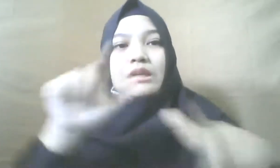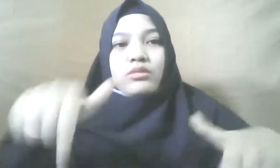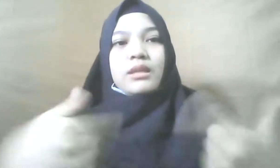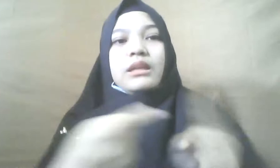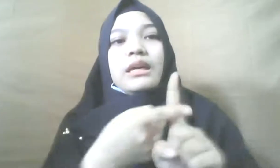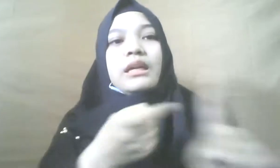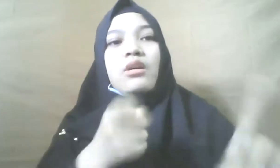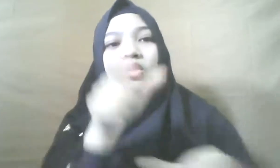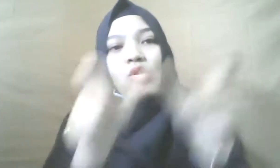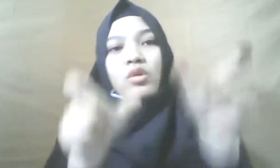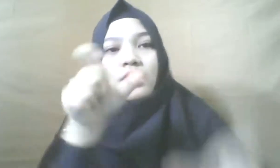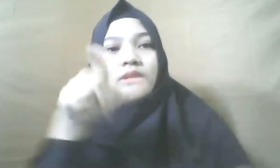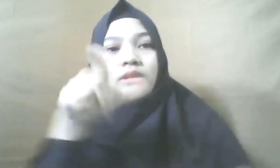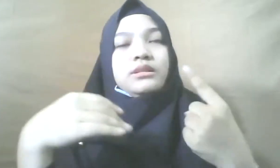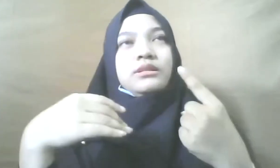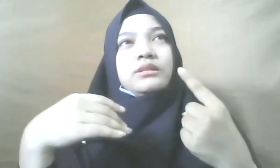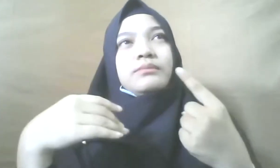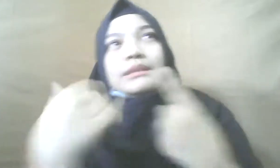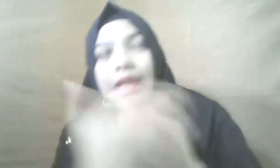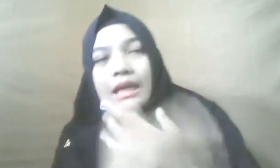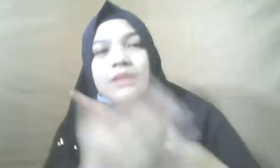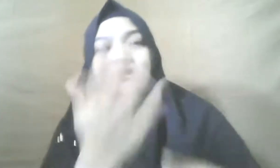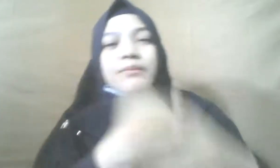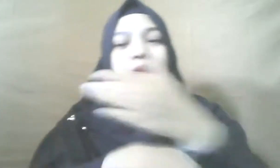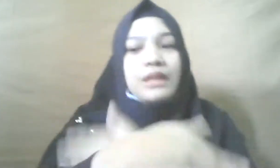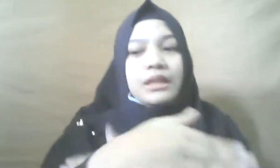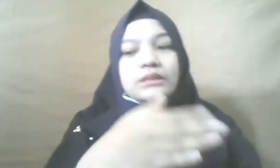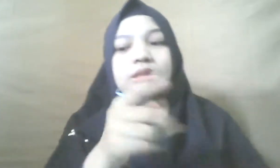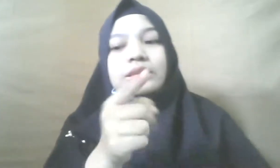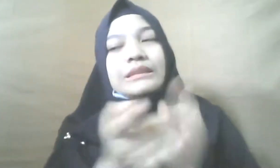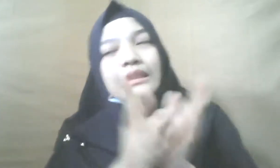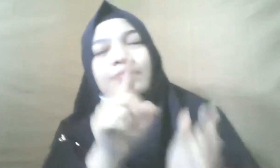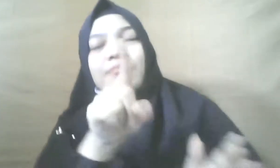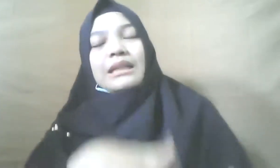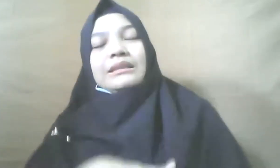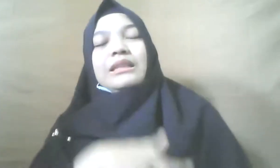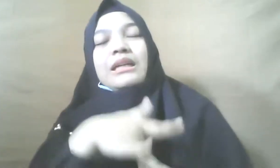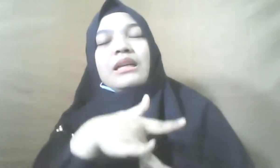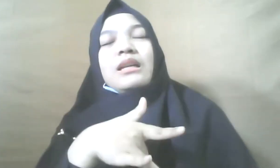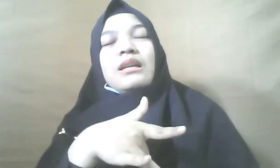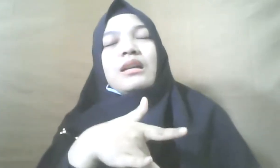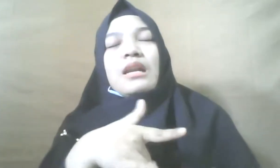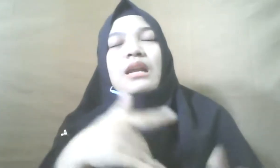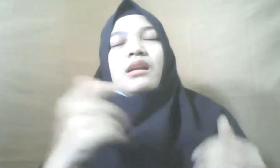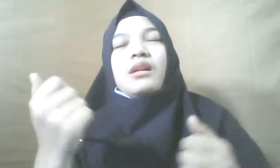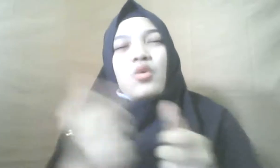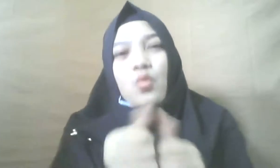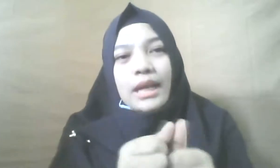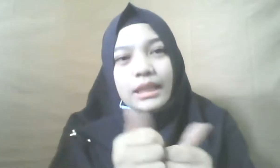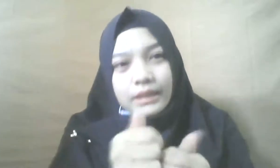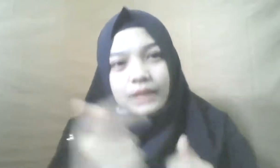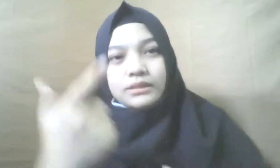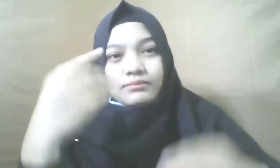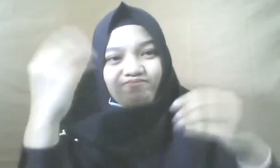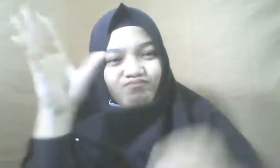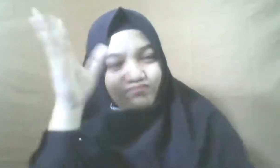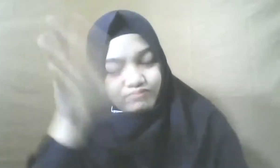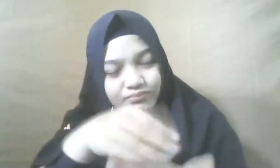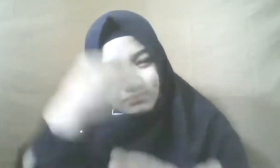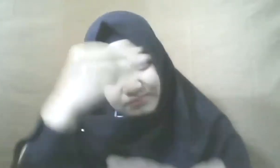they've been excluding from enjoying quality education and in exploring their utmost